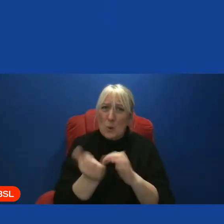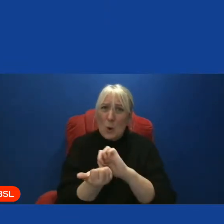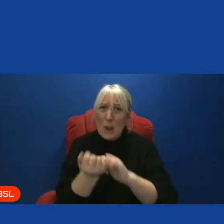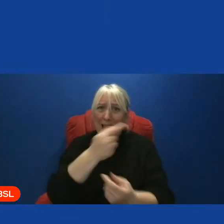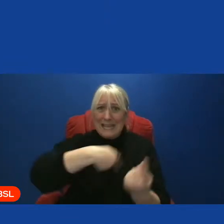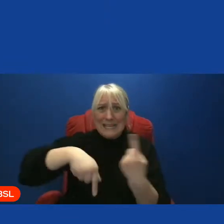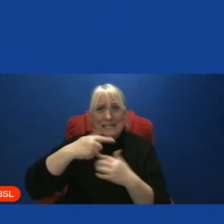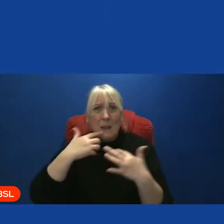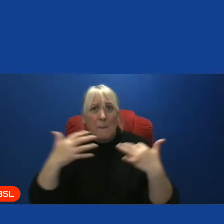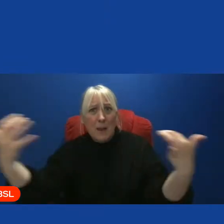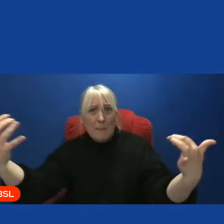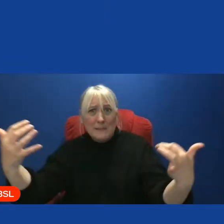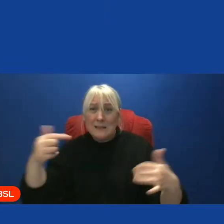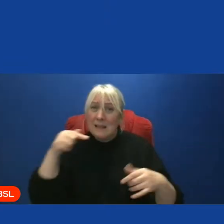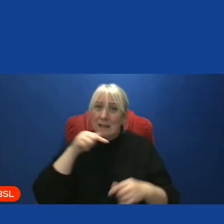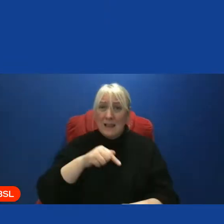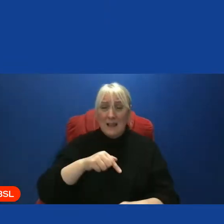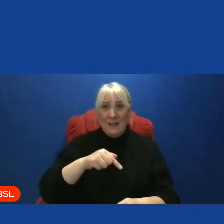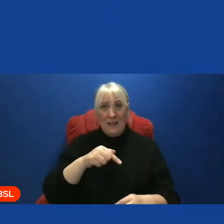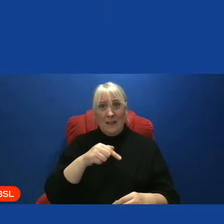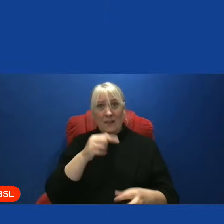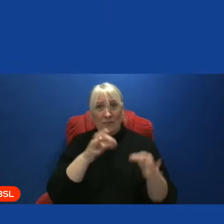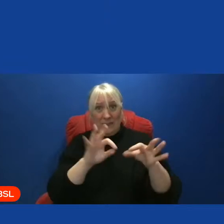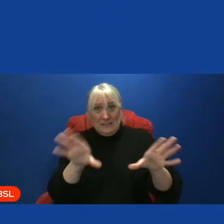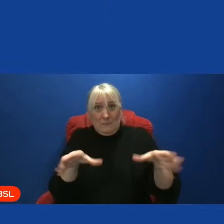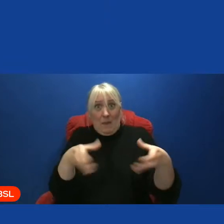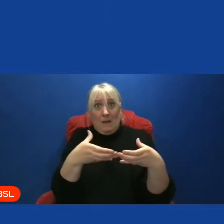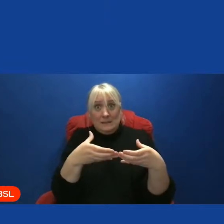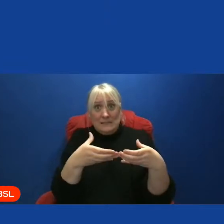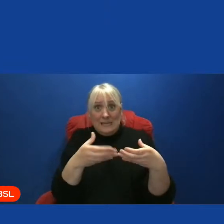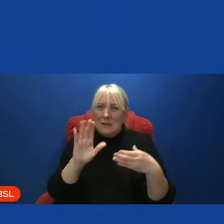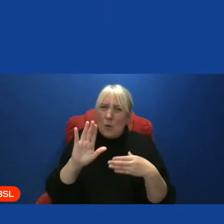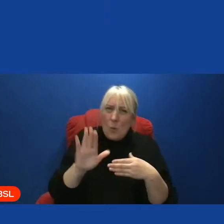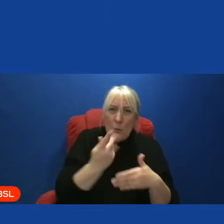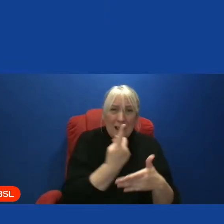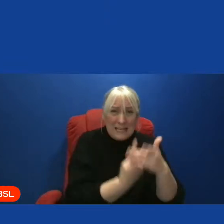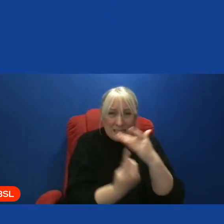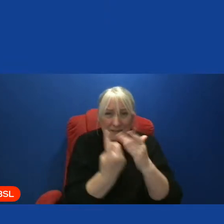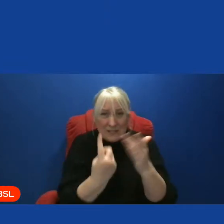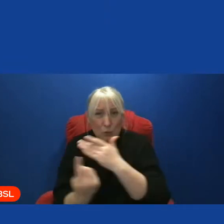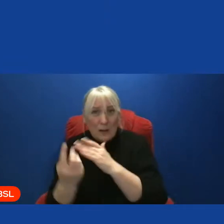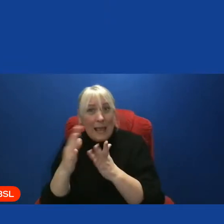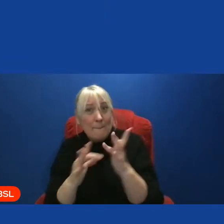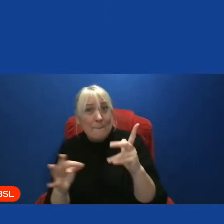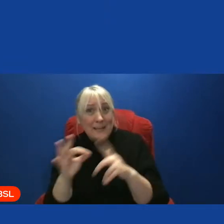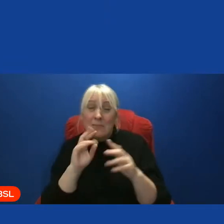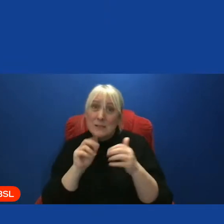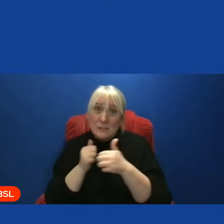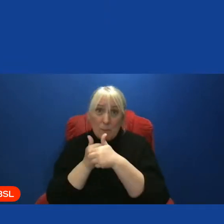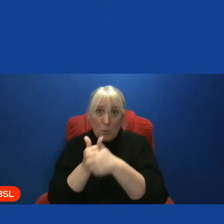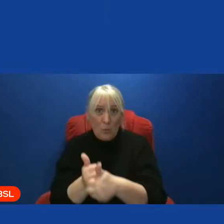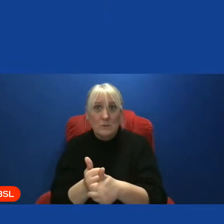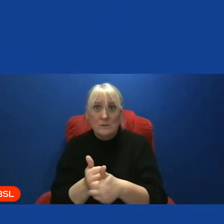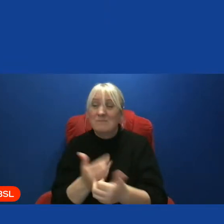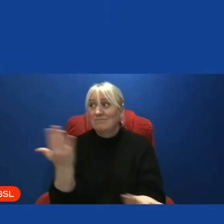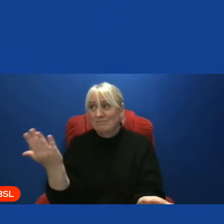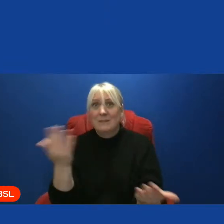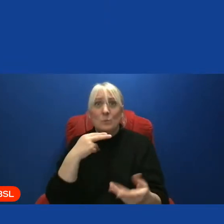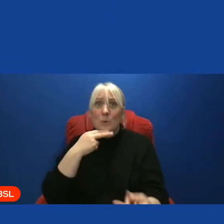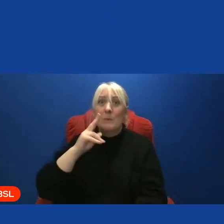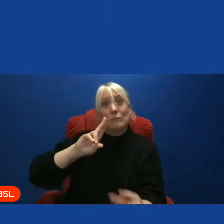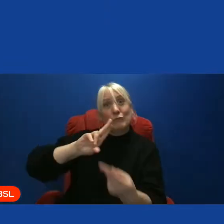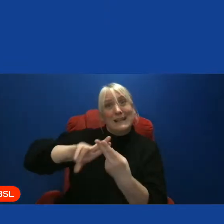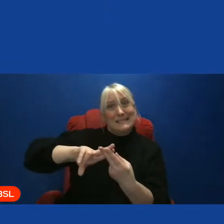the party will be branded, and every individual MP and every party member who supports this will be branded as people